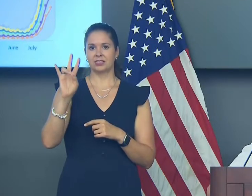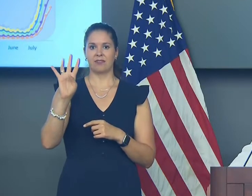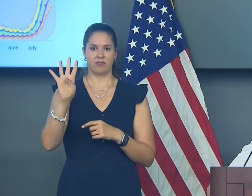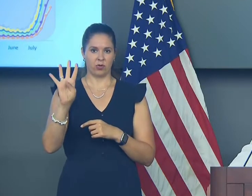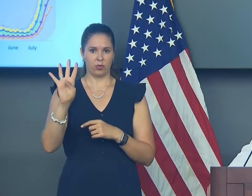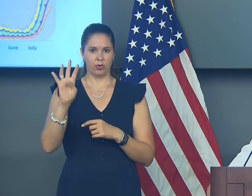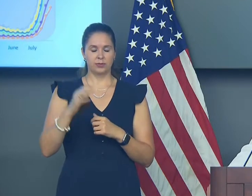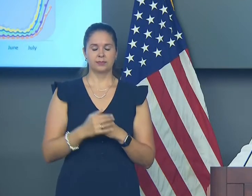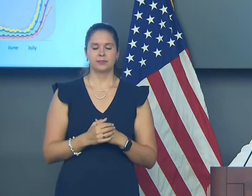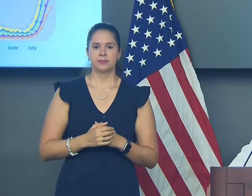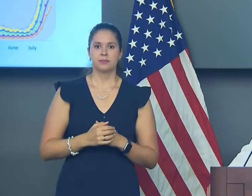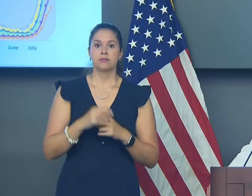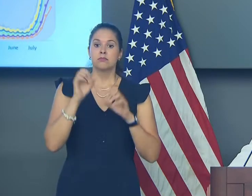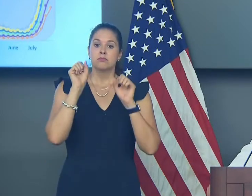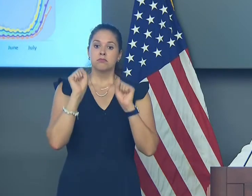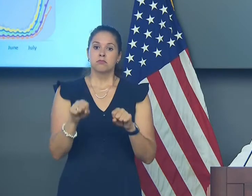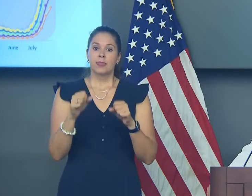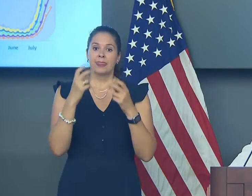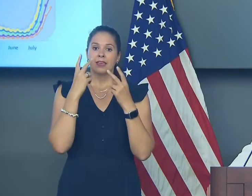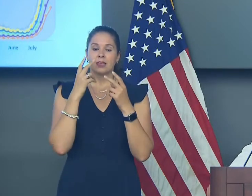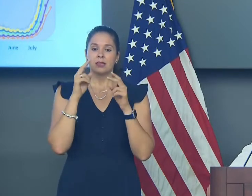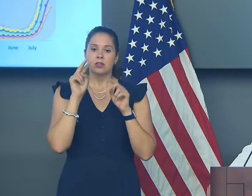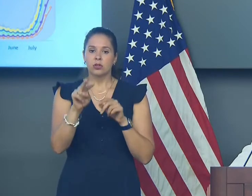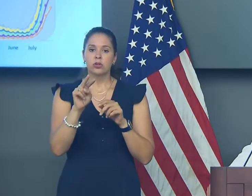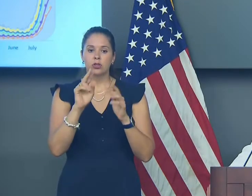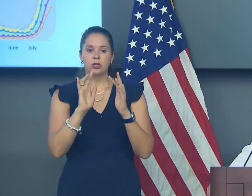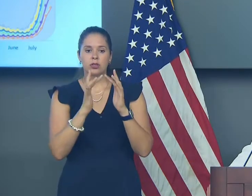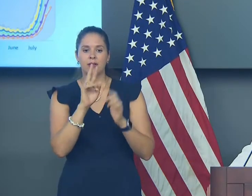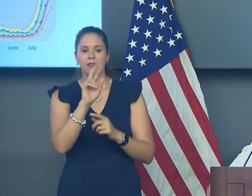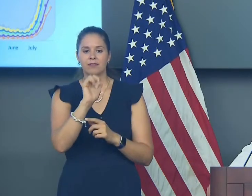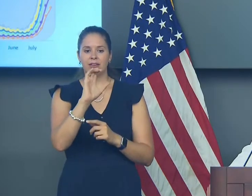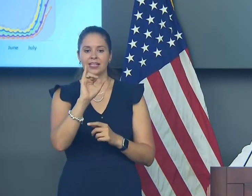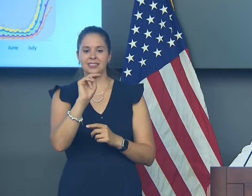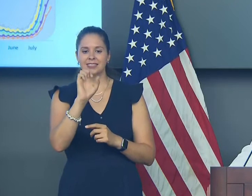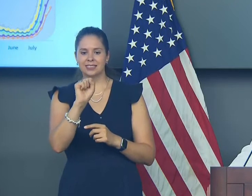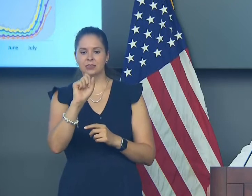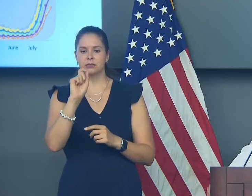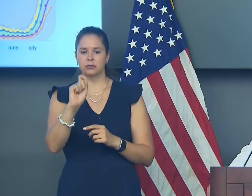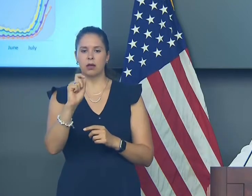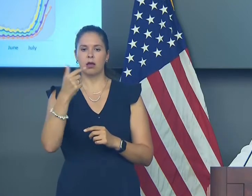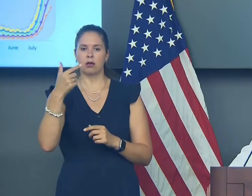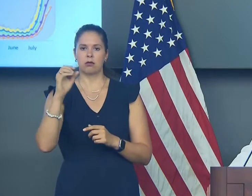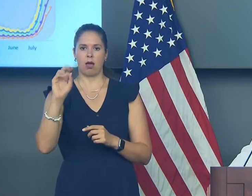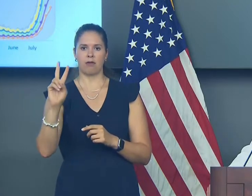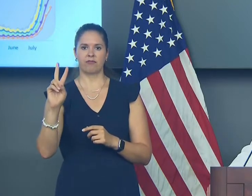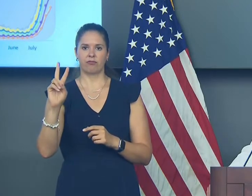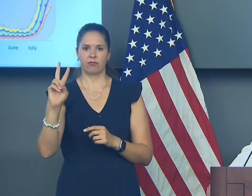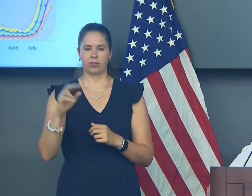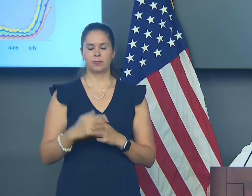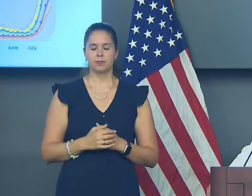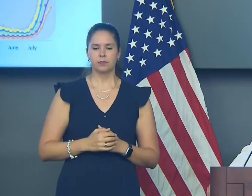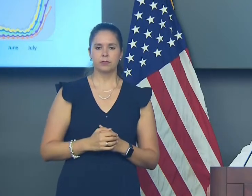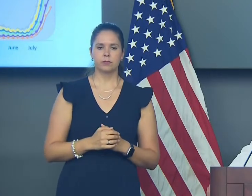1-855-453-0774. You can also visit vaccines.gov.